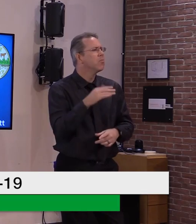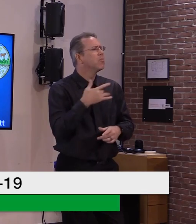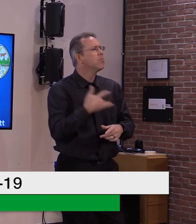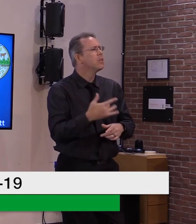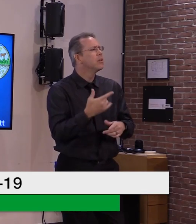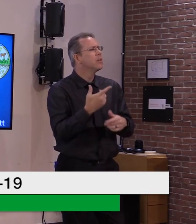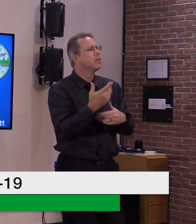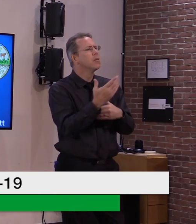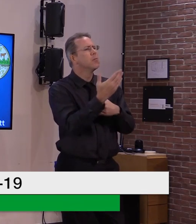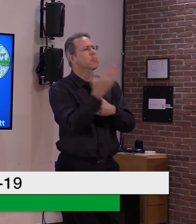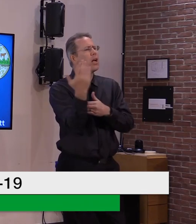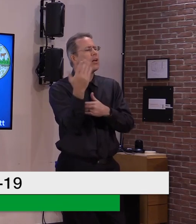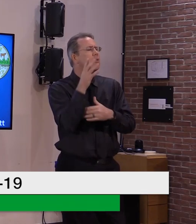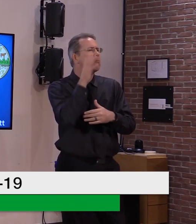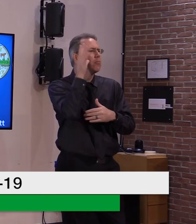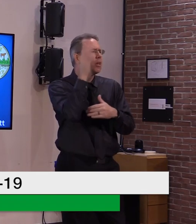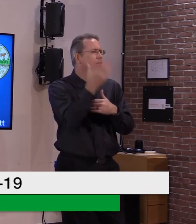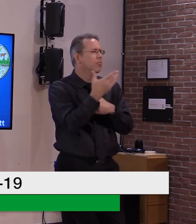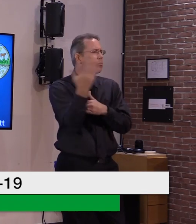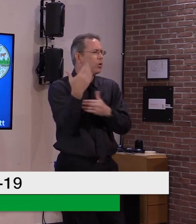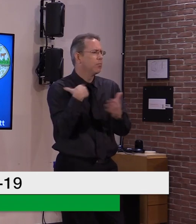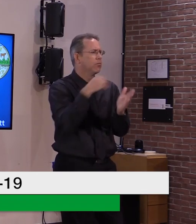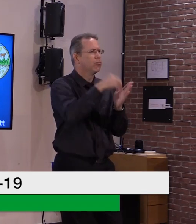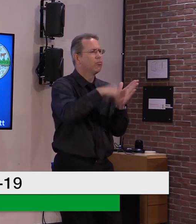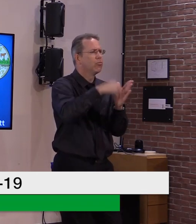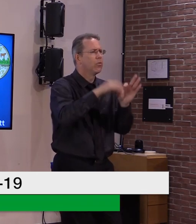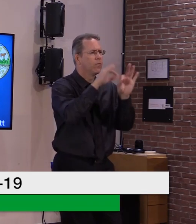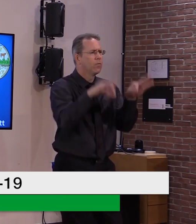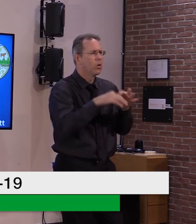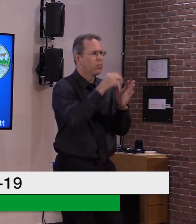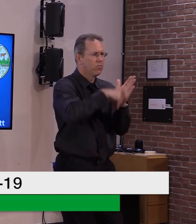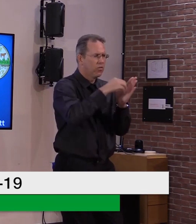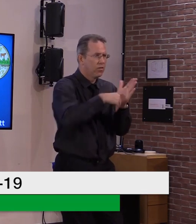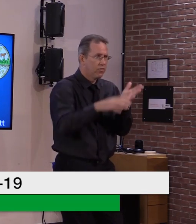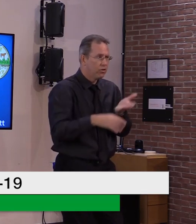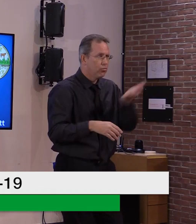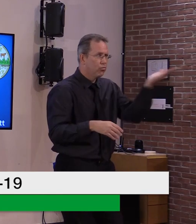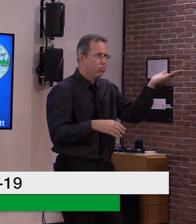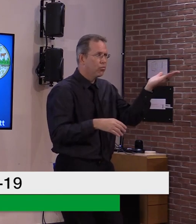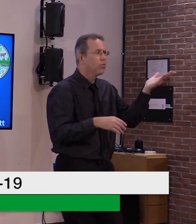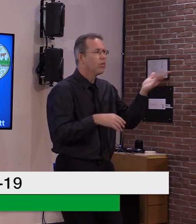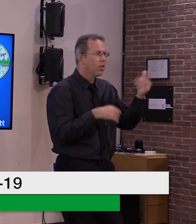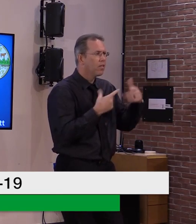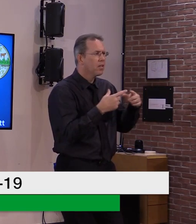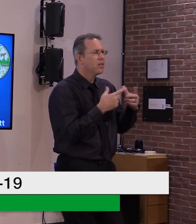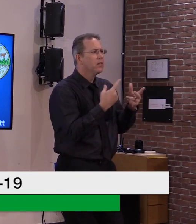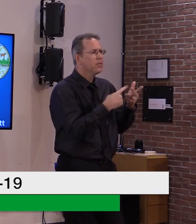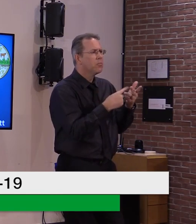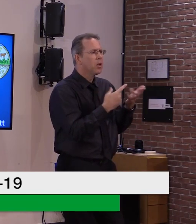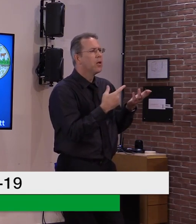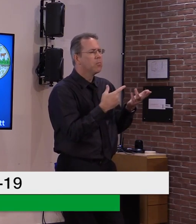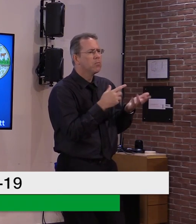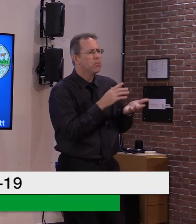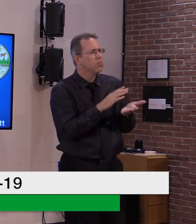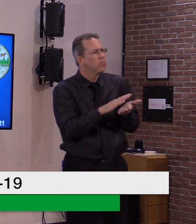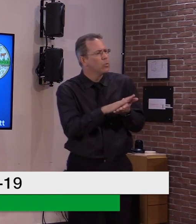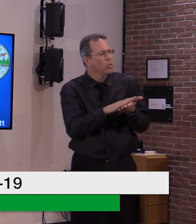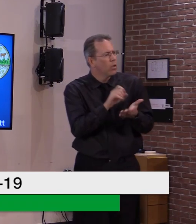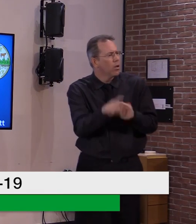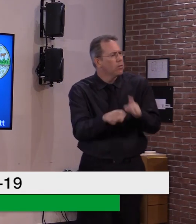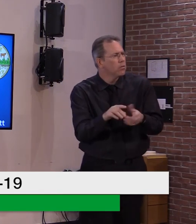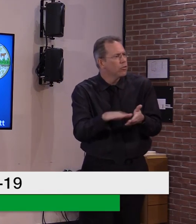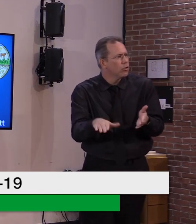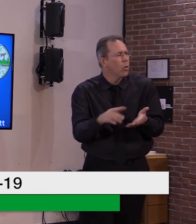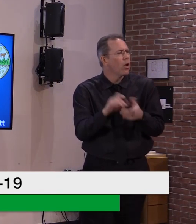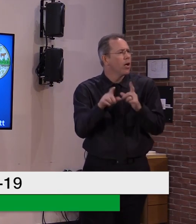the school side school staff i see thank you one for dr levine if i may is that your german